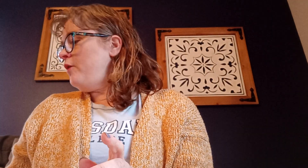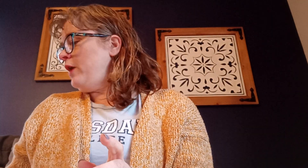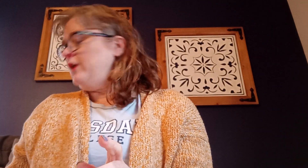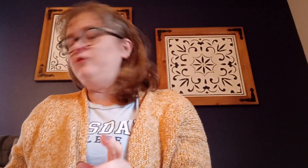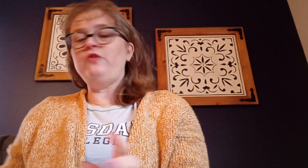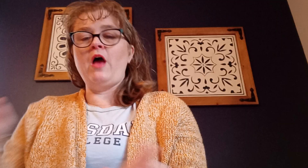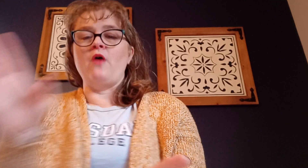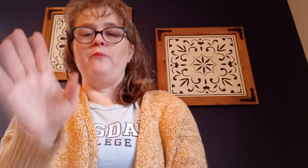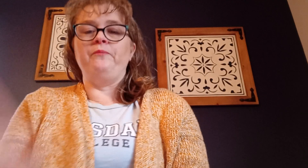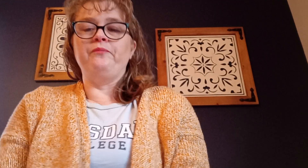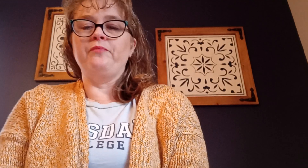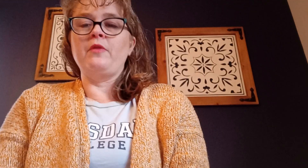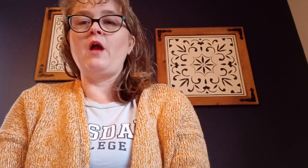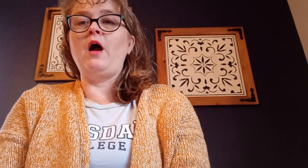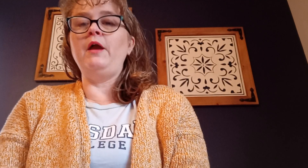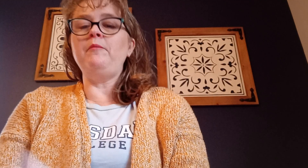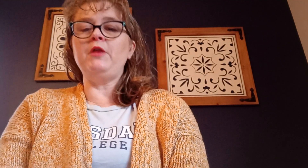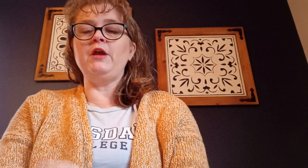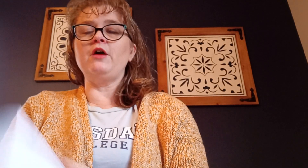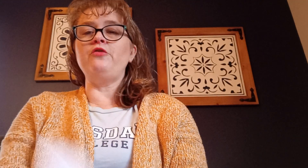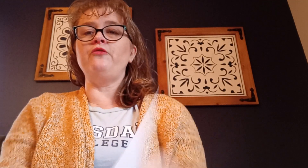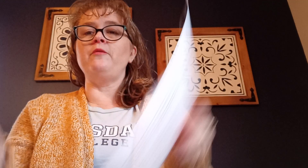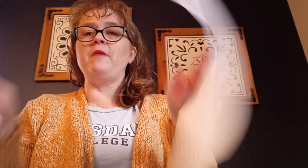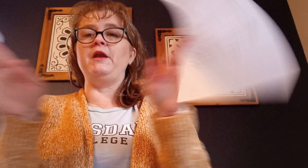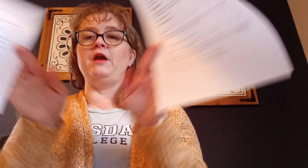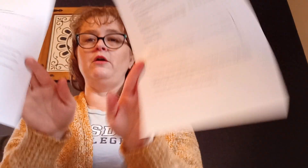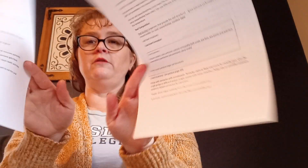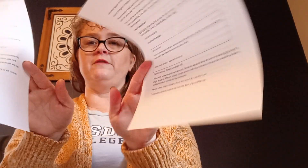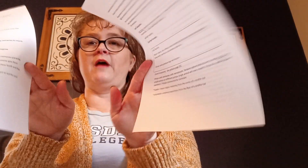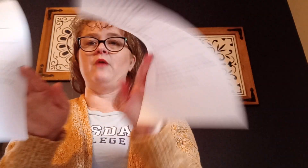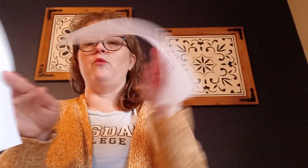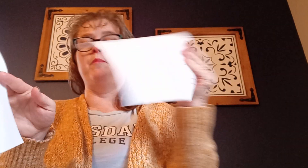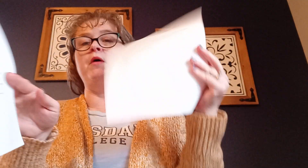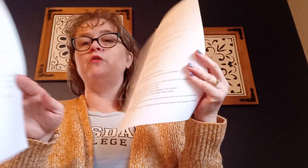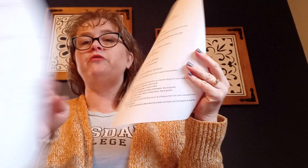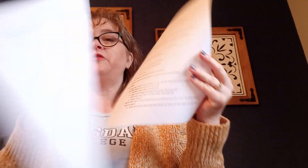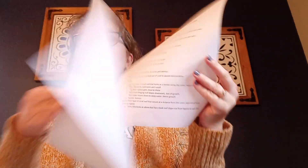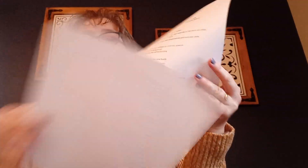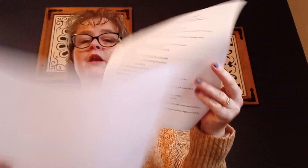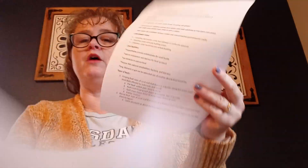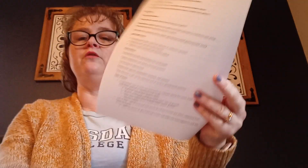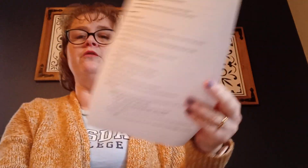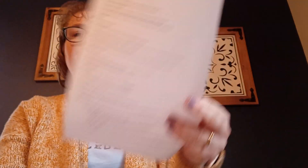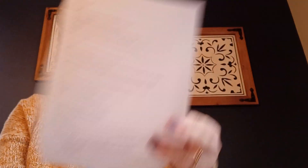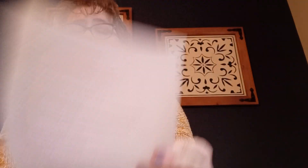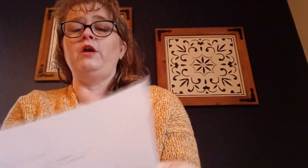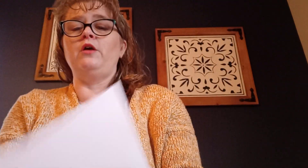Okay, so I'm going to go through my notes. I will post my notes for you